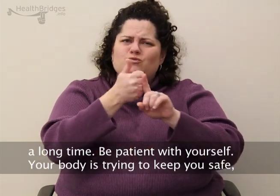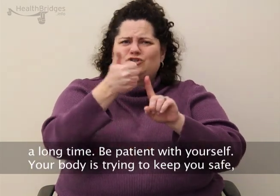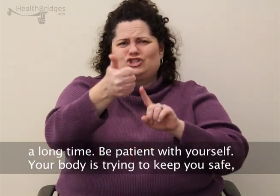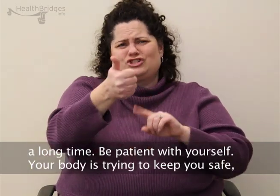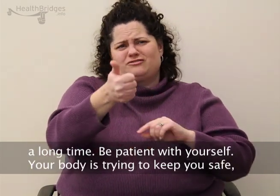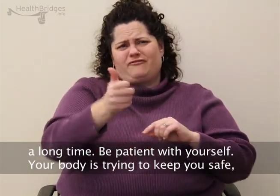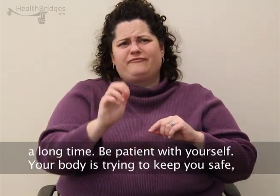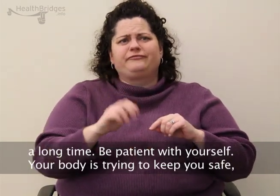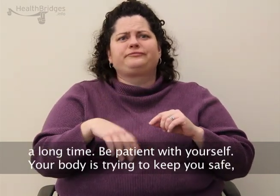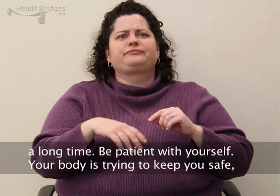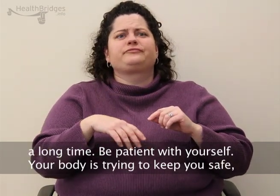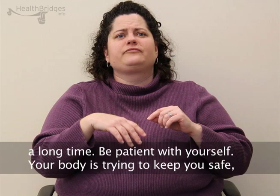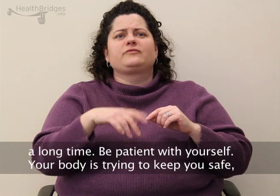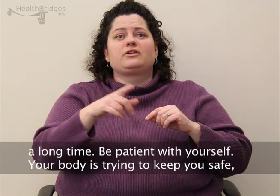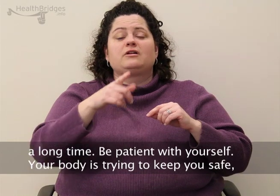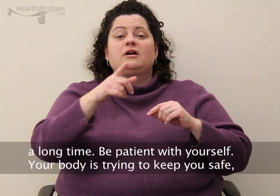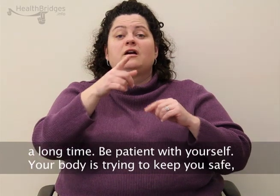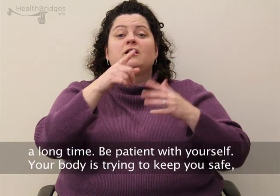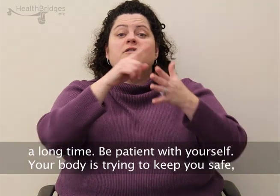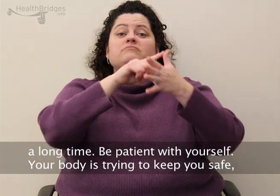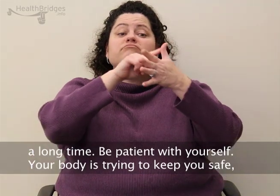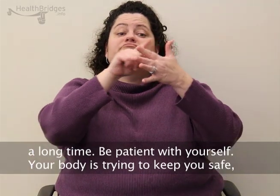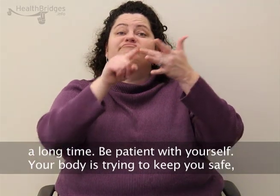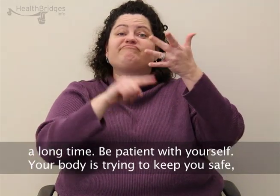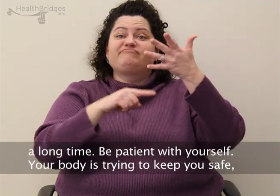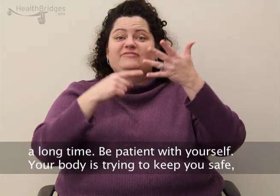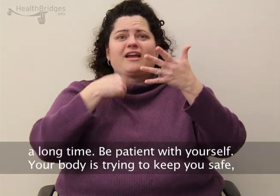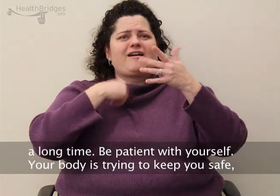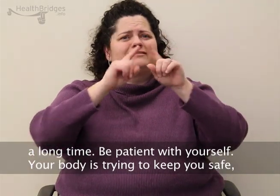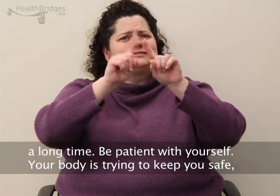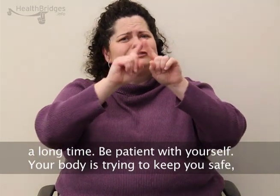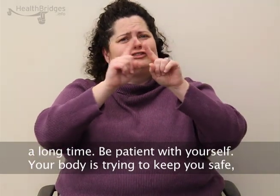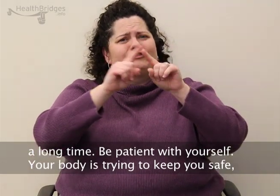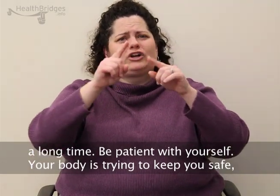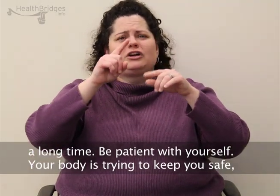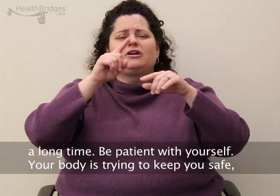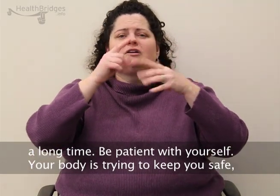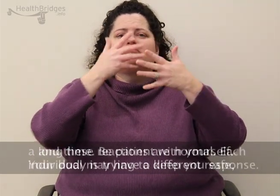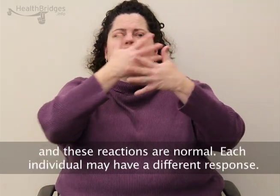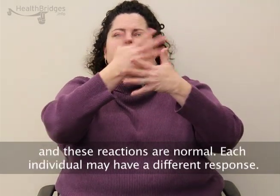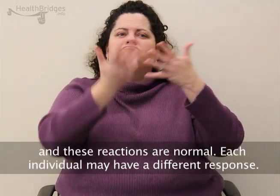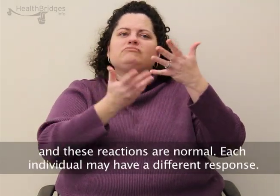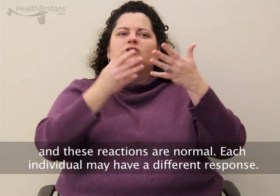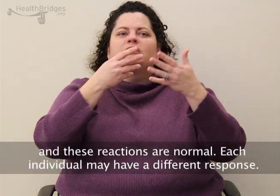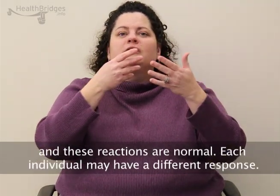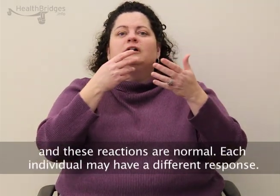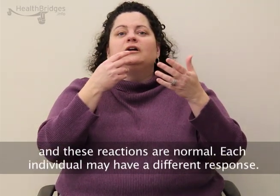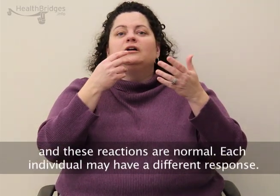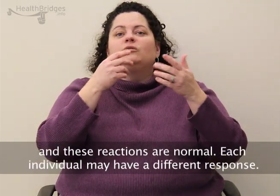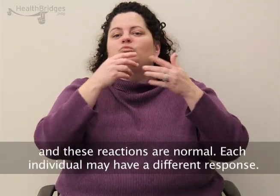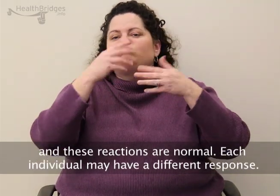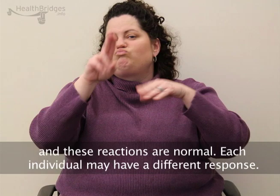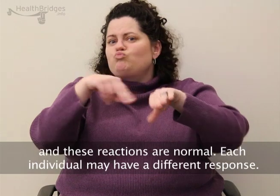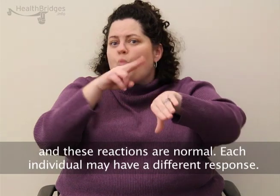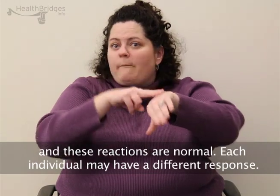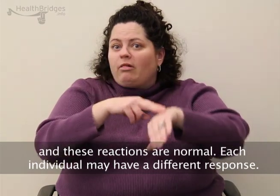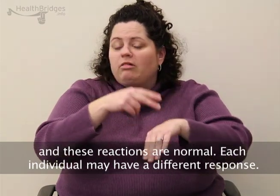Be patient with yourself. Your body is trying to keep you safe, and these reactions are normal.